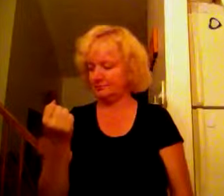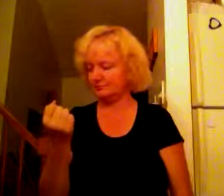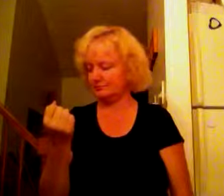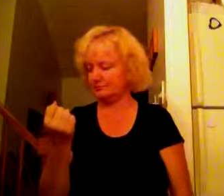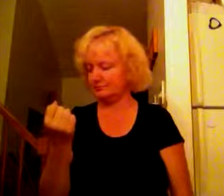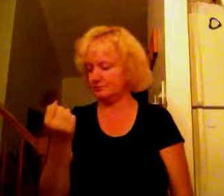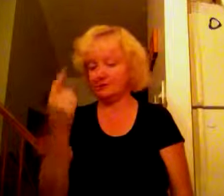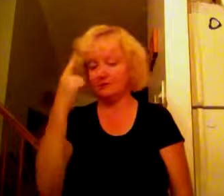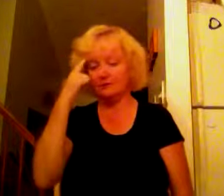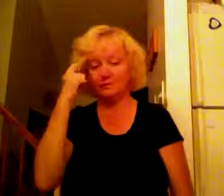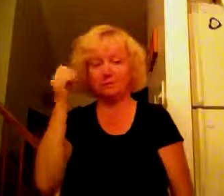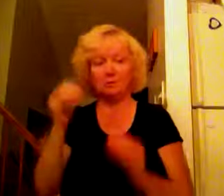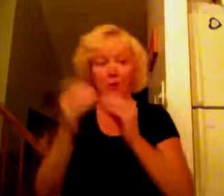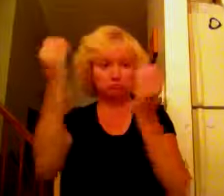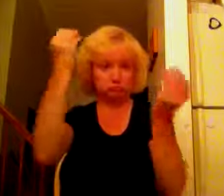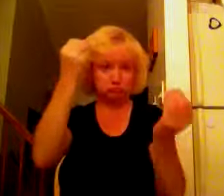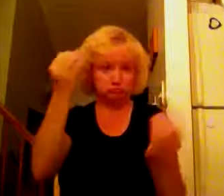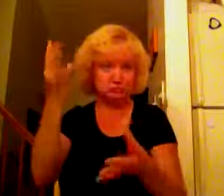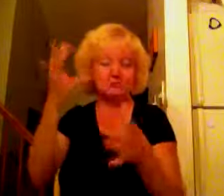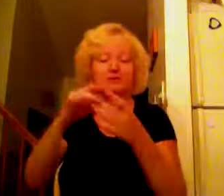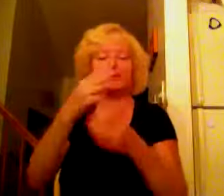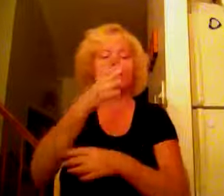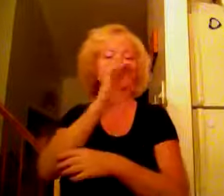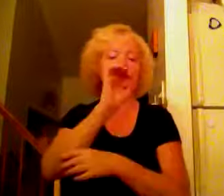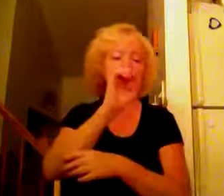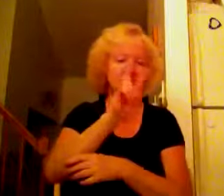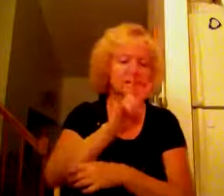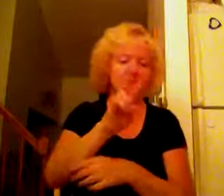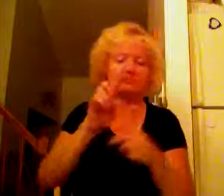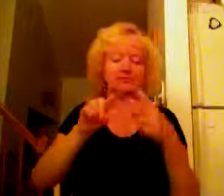For more information on HIV and AIDS, call